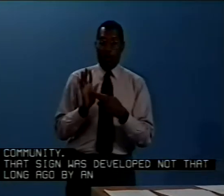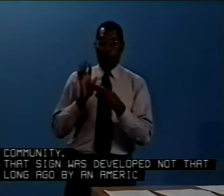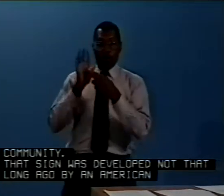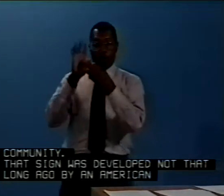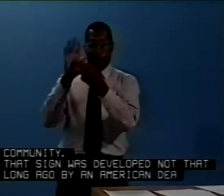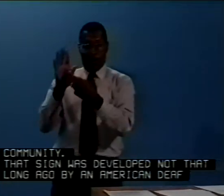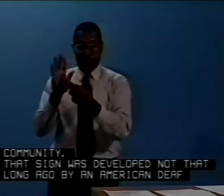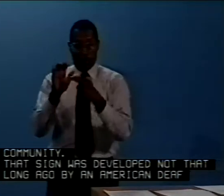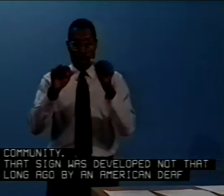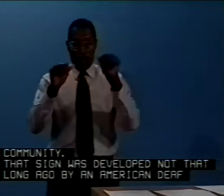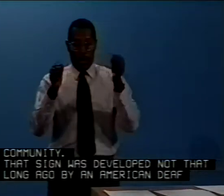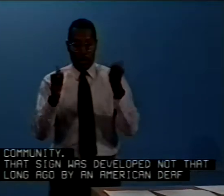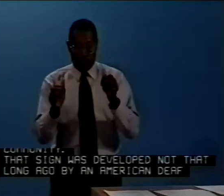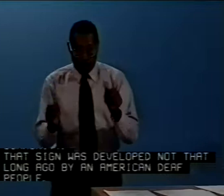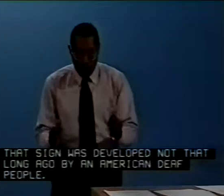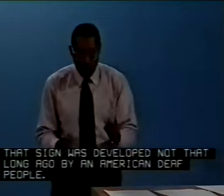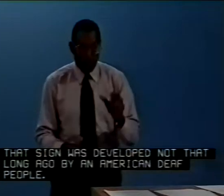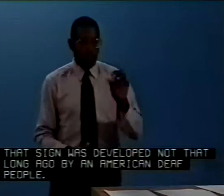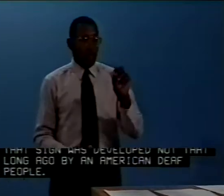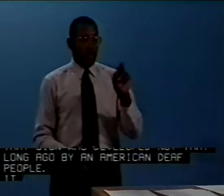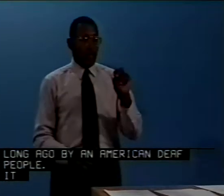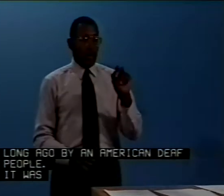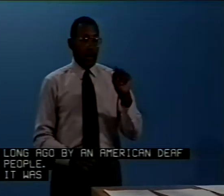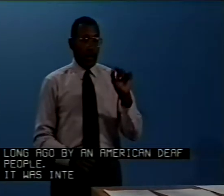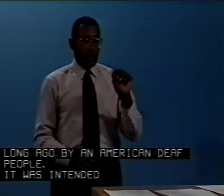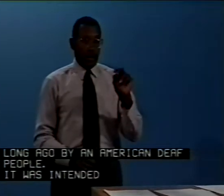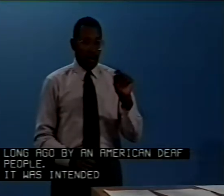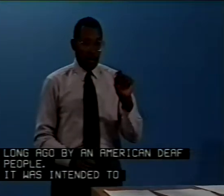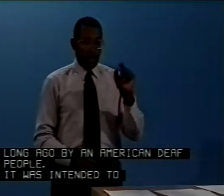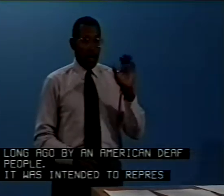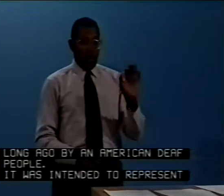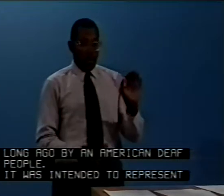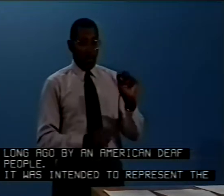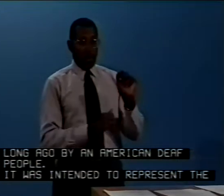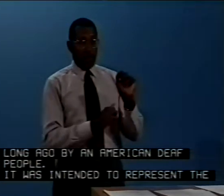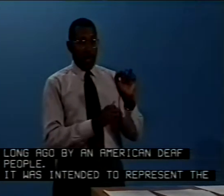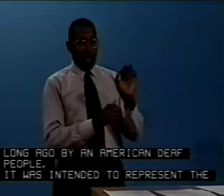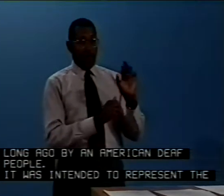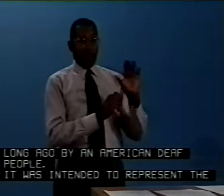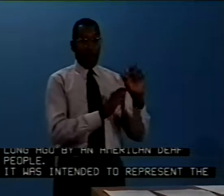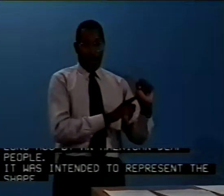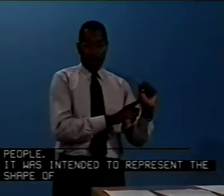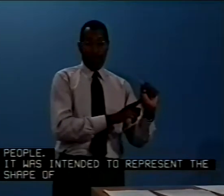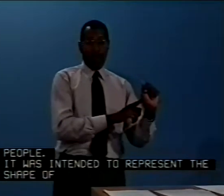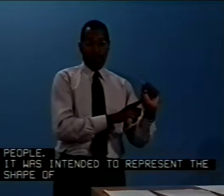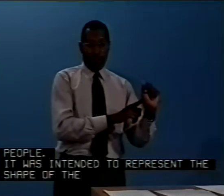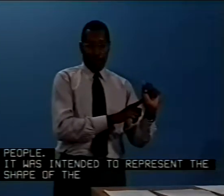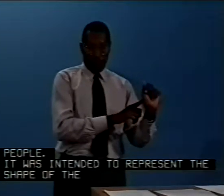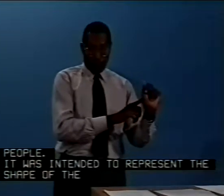It was intended to represent the shape of the continent of Africa.